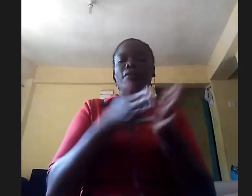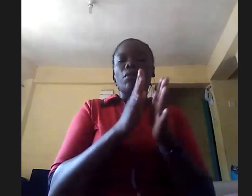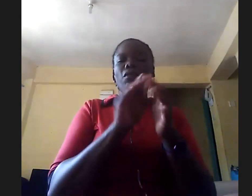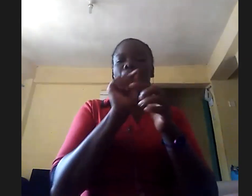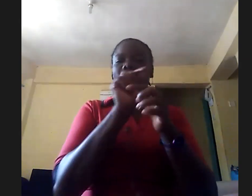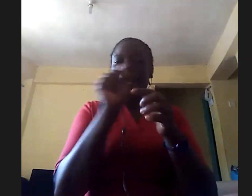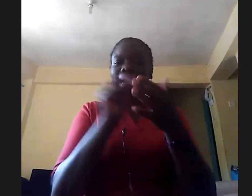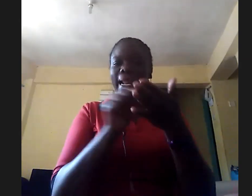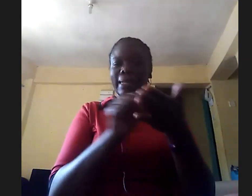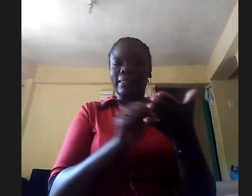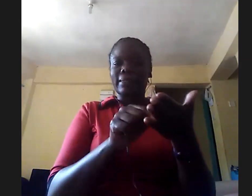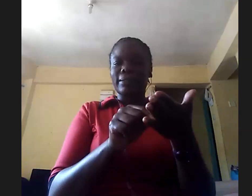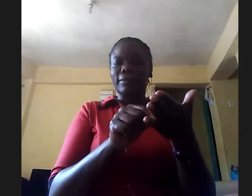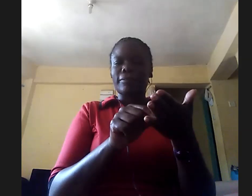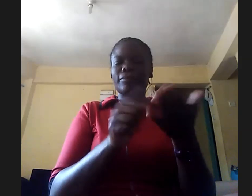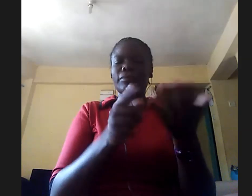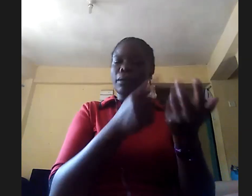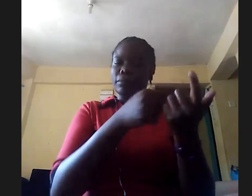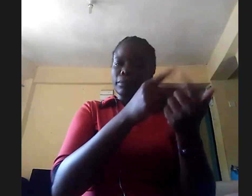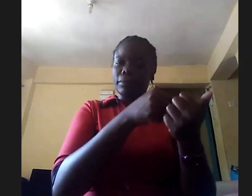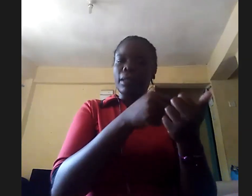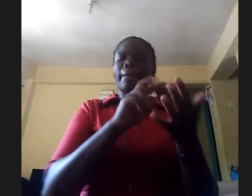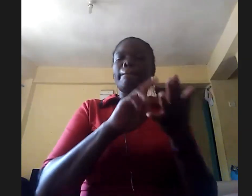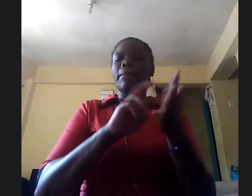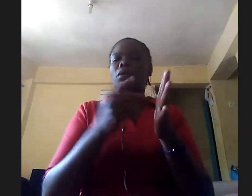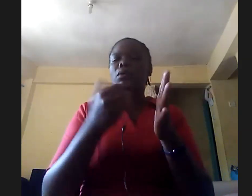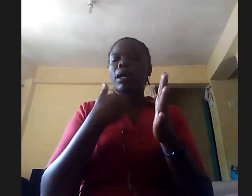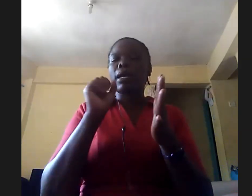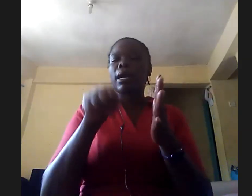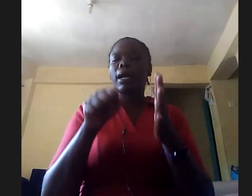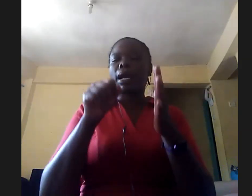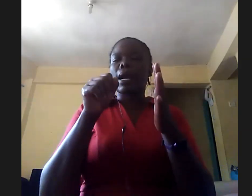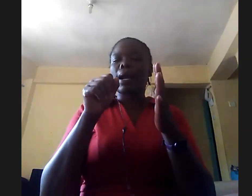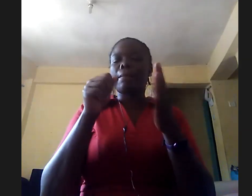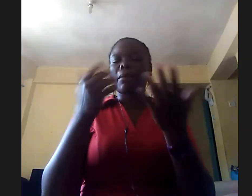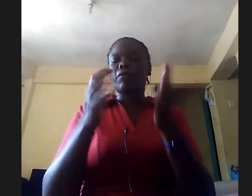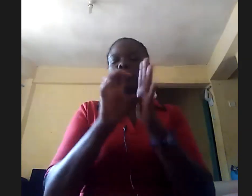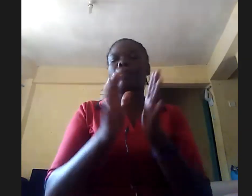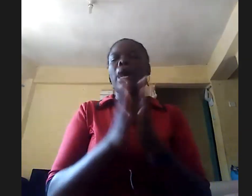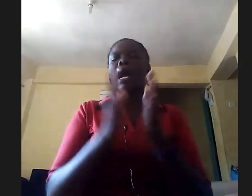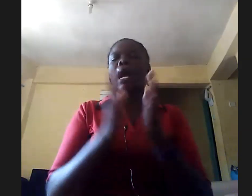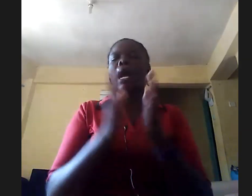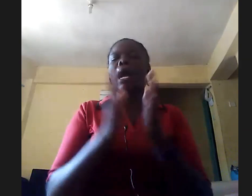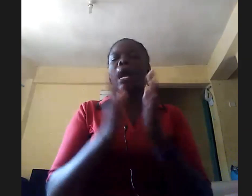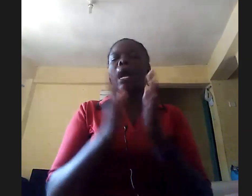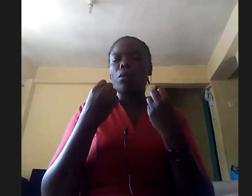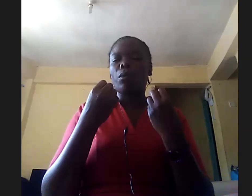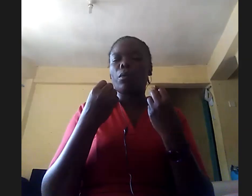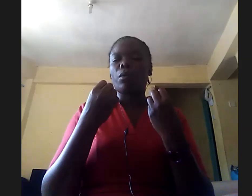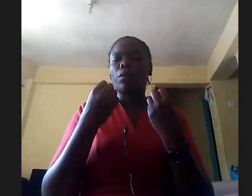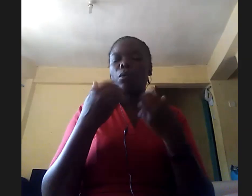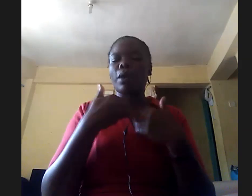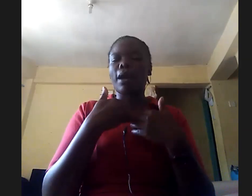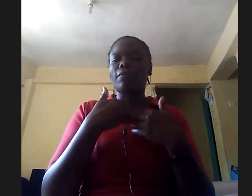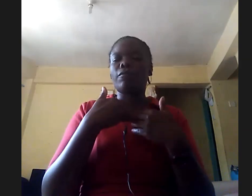how, probably I need to calm down, like how there's a certain quantity that if